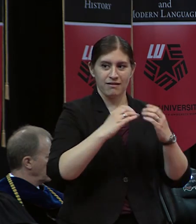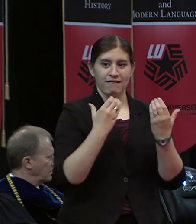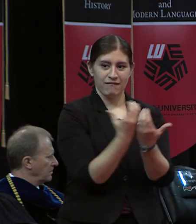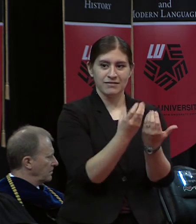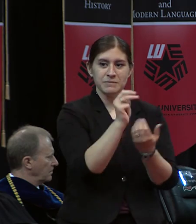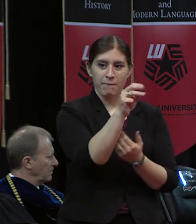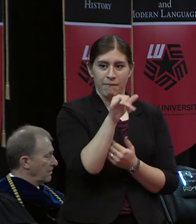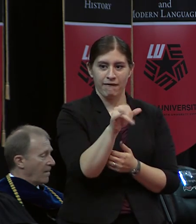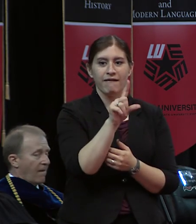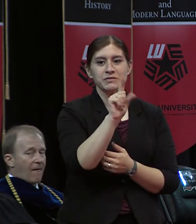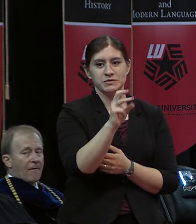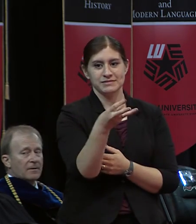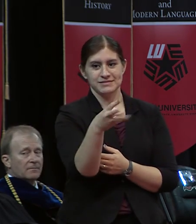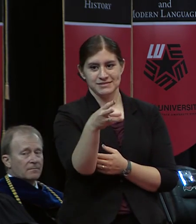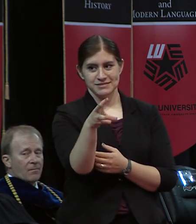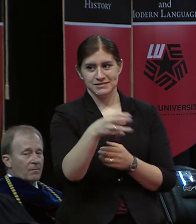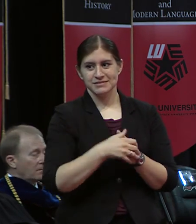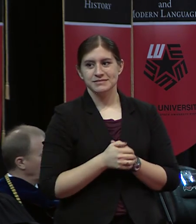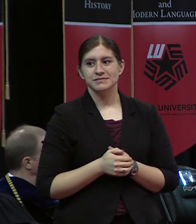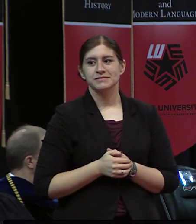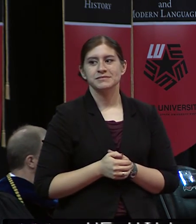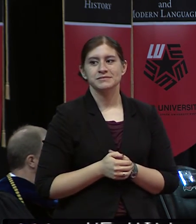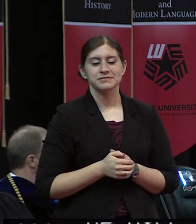of May 2016.